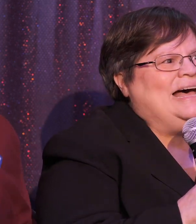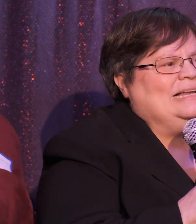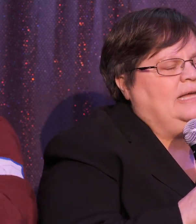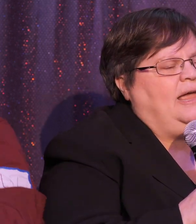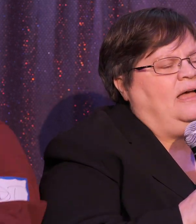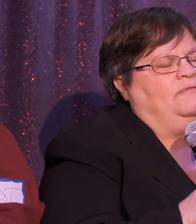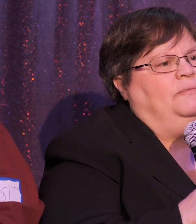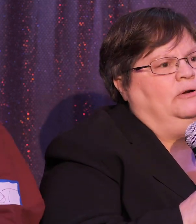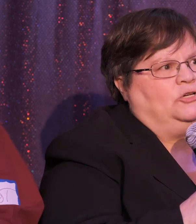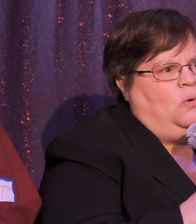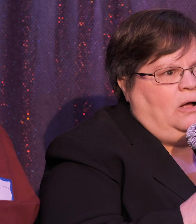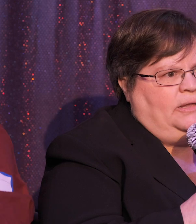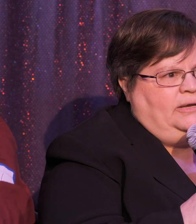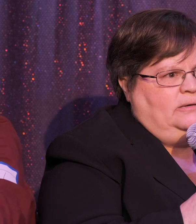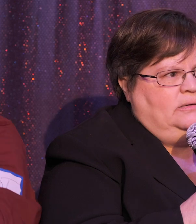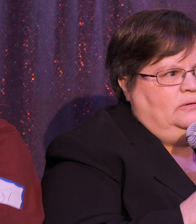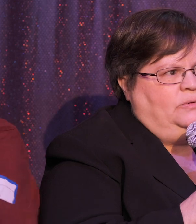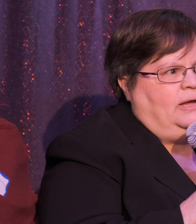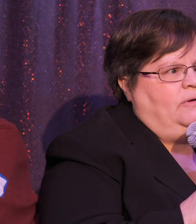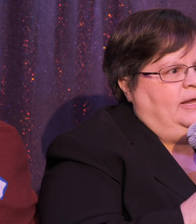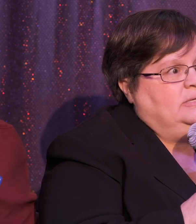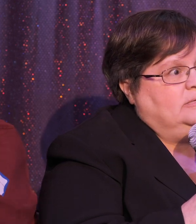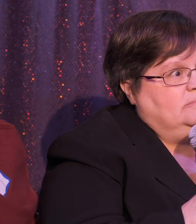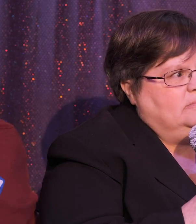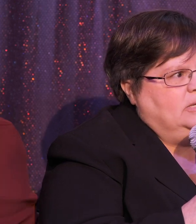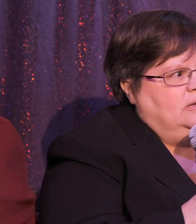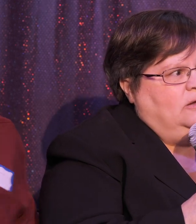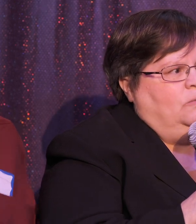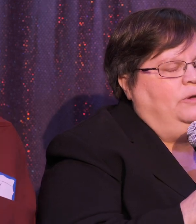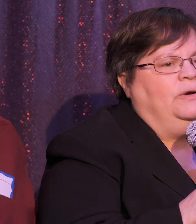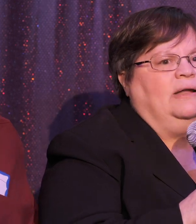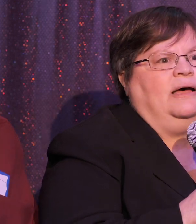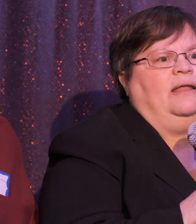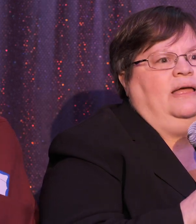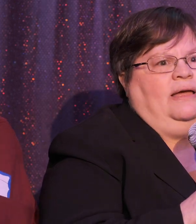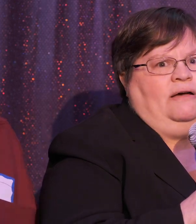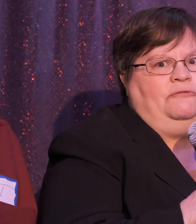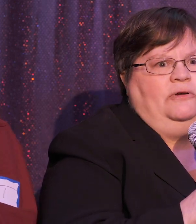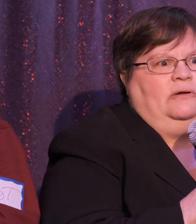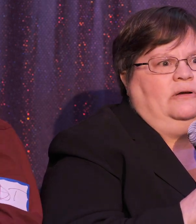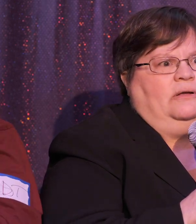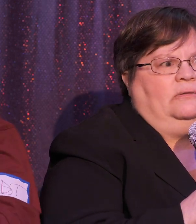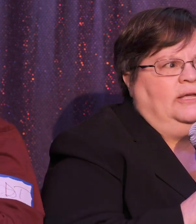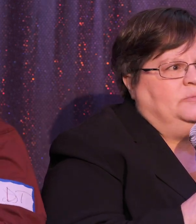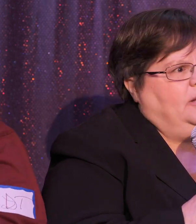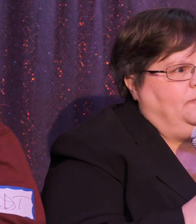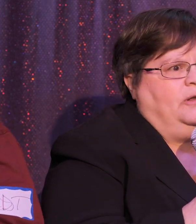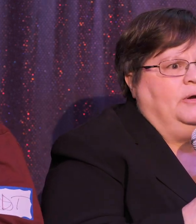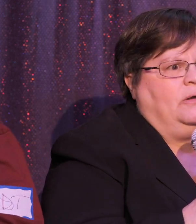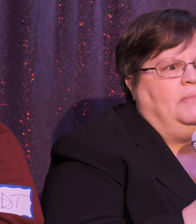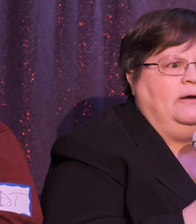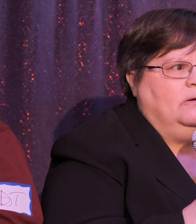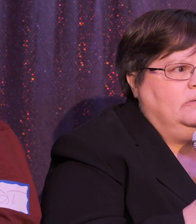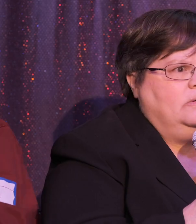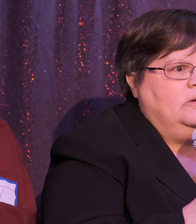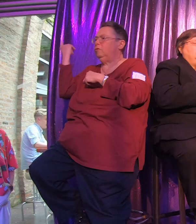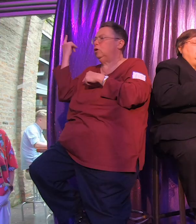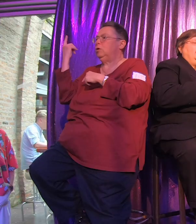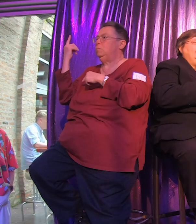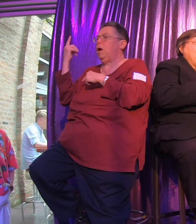would not have marriage equality without AIDS. We would not have a lesbian African-American